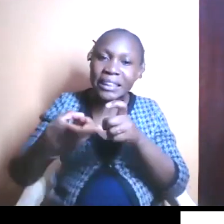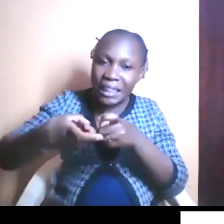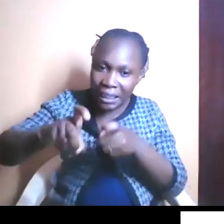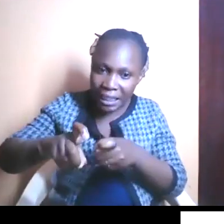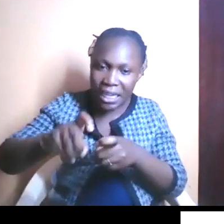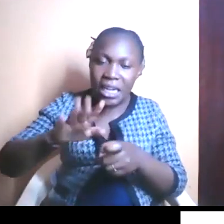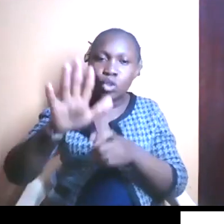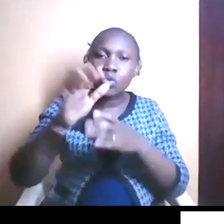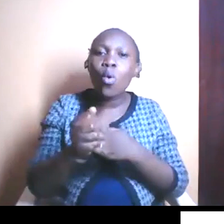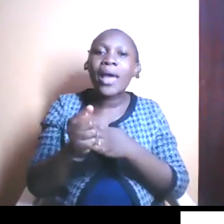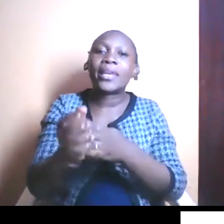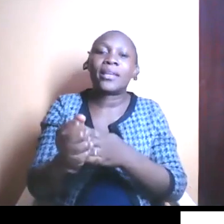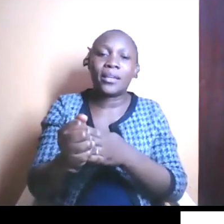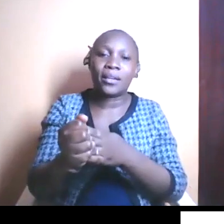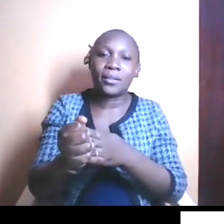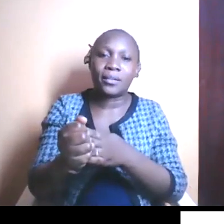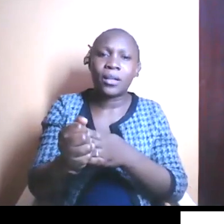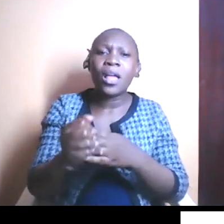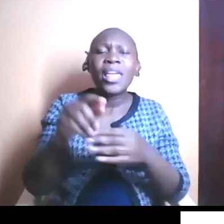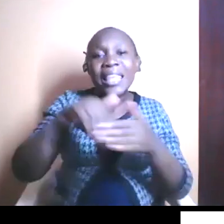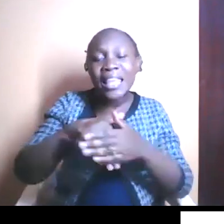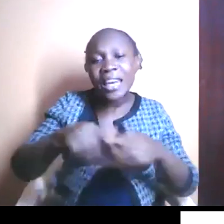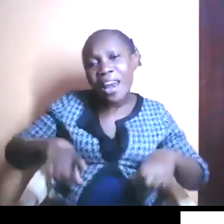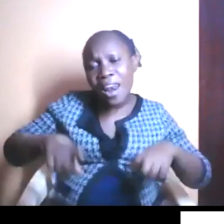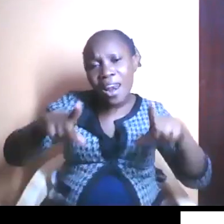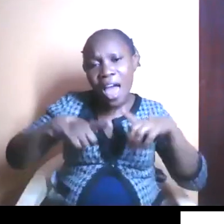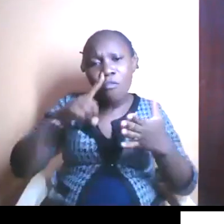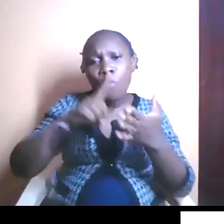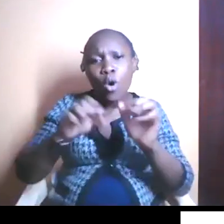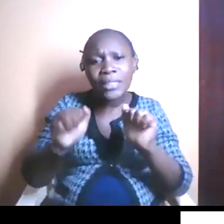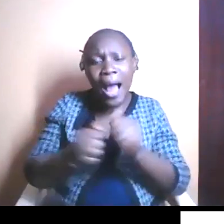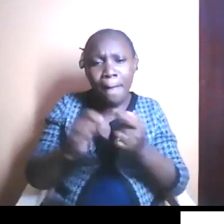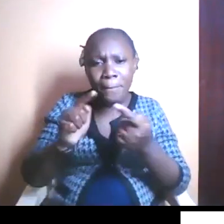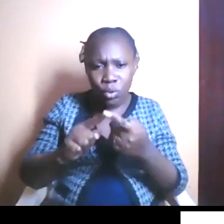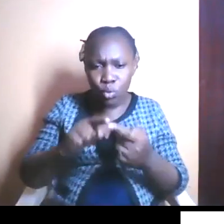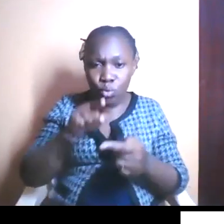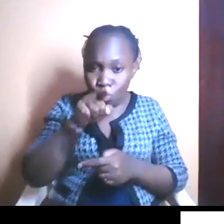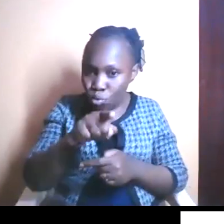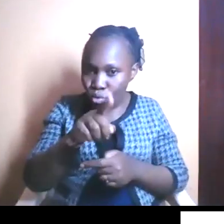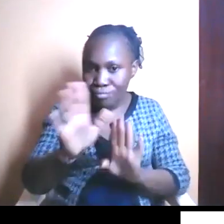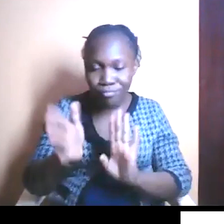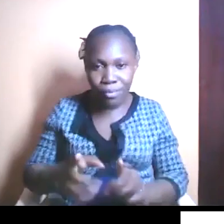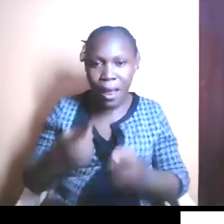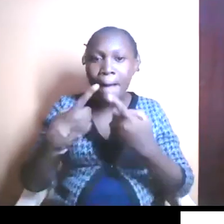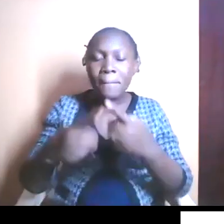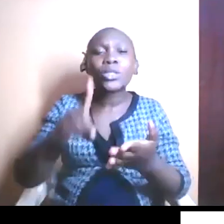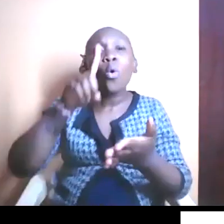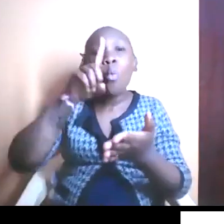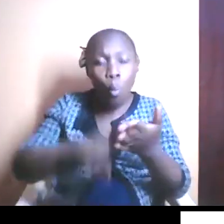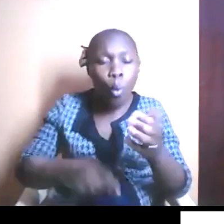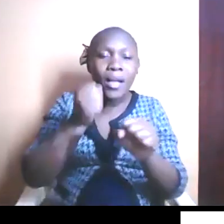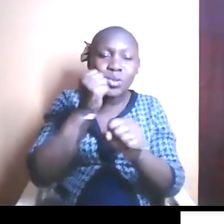you do, it's not what happens to you, but what you do with what happens that's important. So